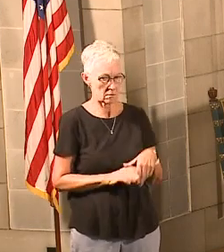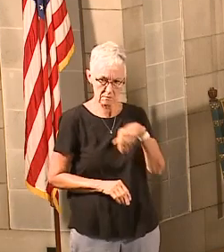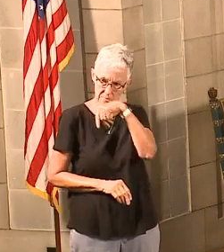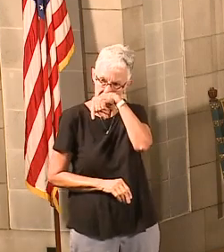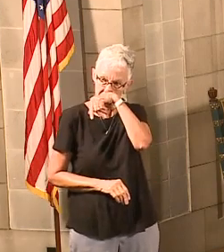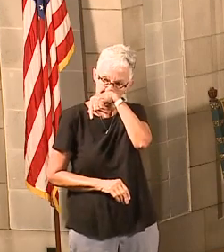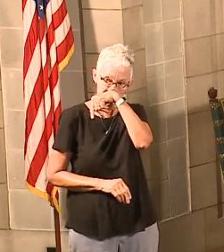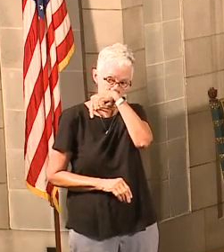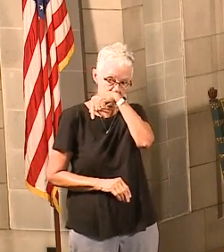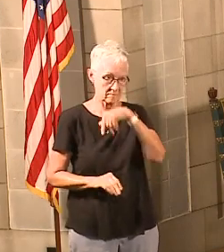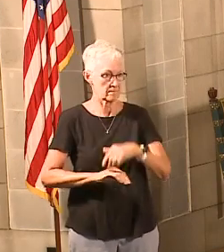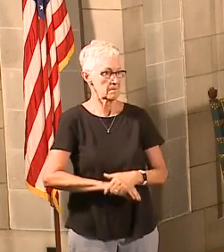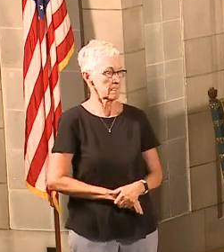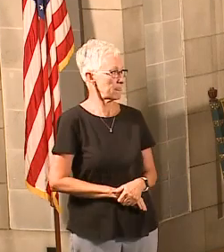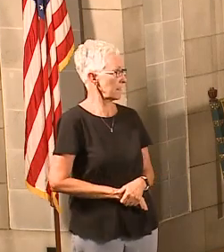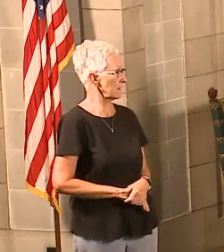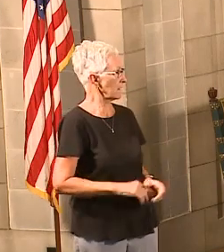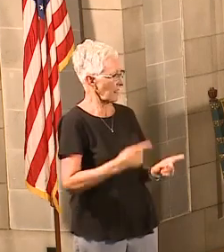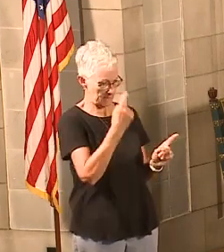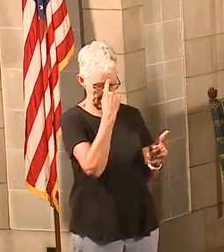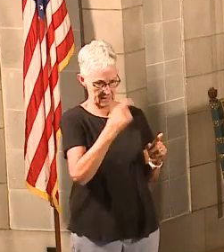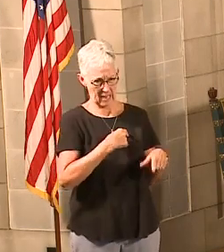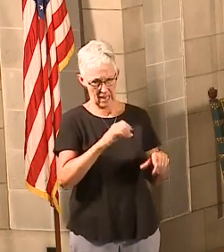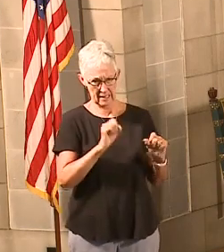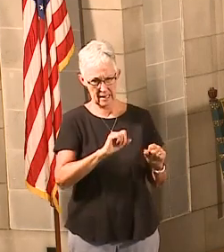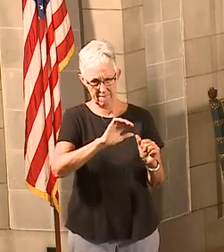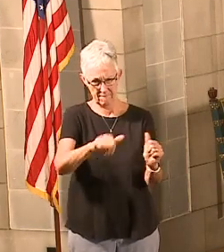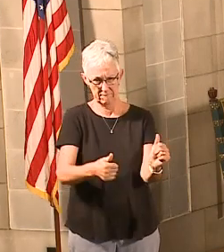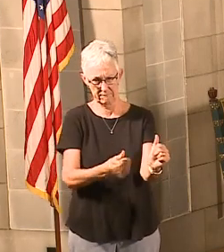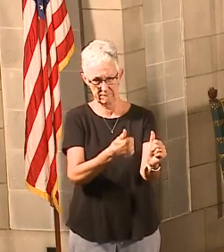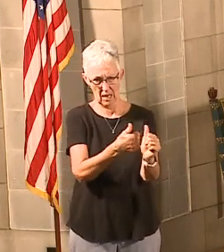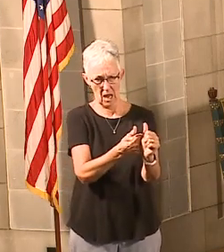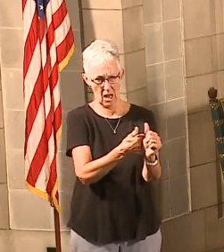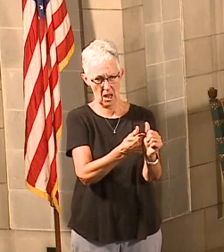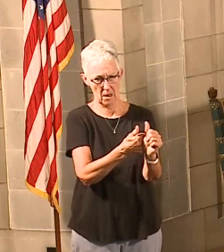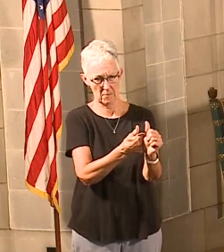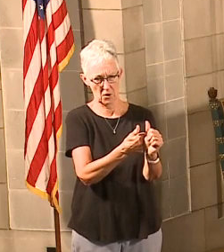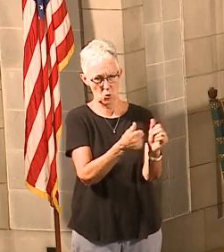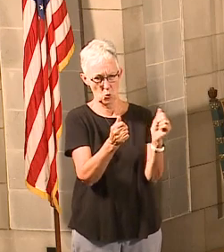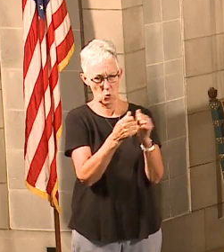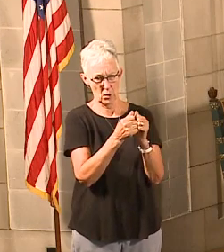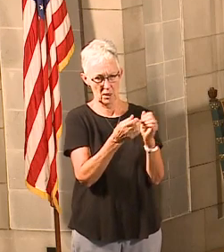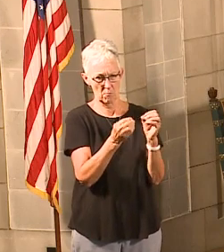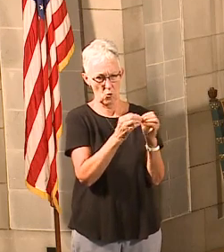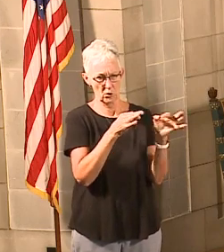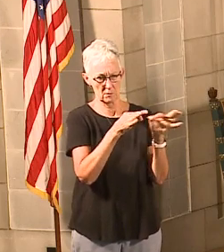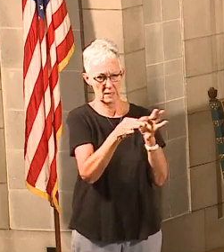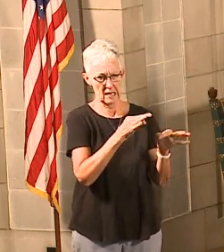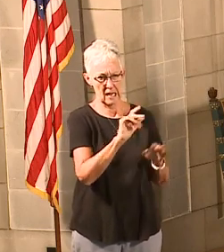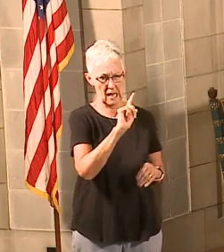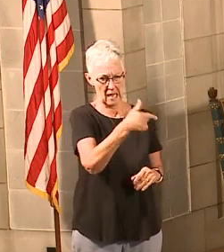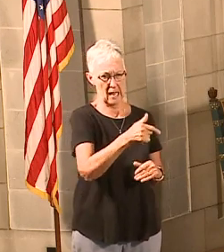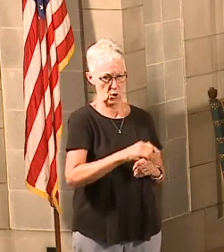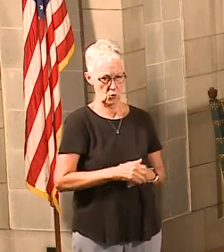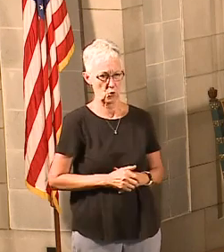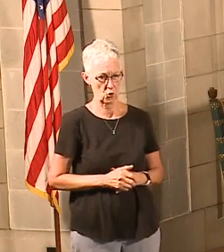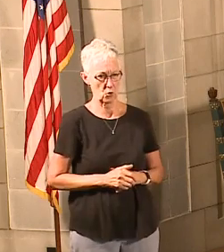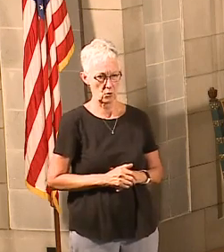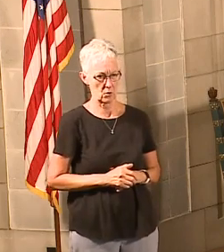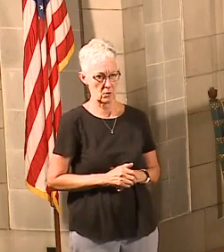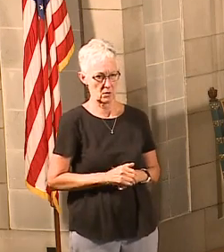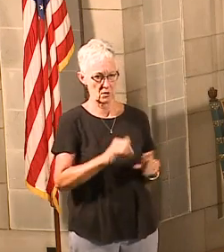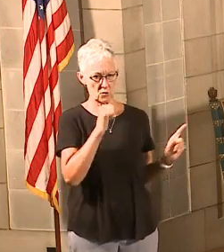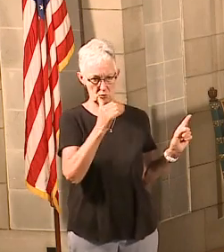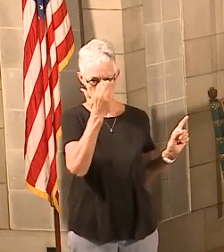I think I could follow up with you on the specifics of that. That's not my area of expertise, but I'd be happy to follow up with you, Martha.